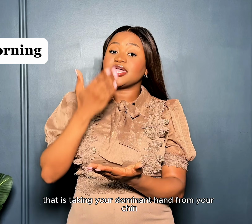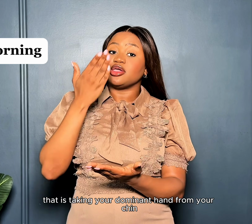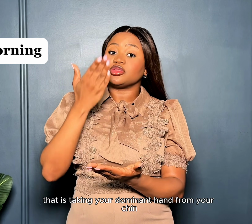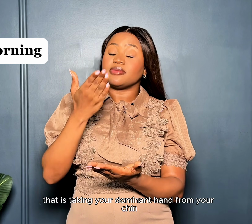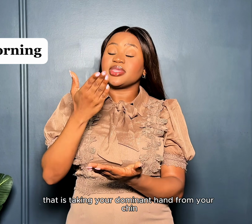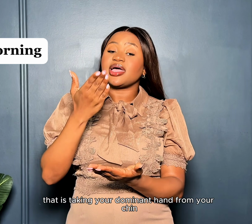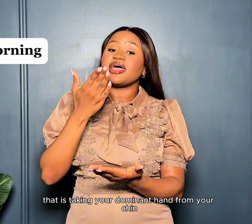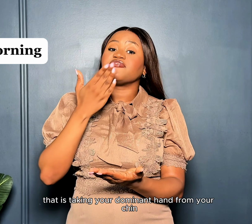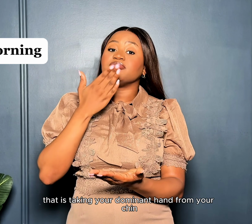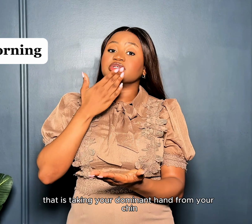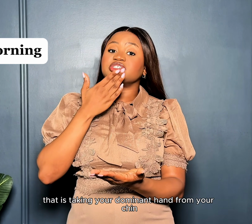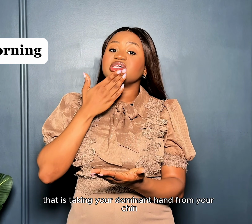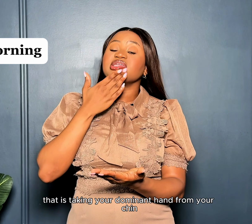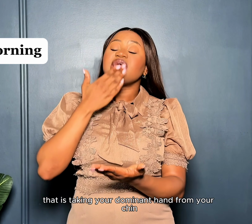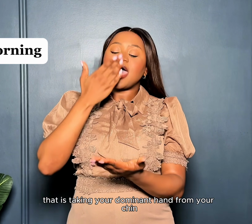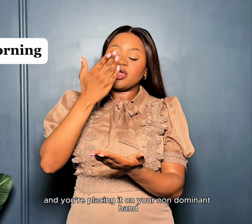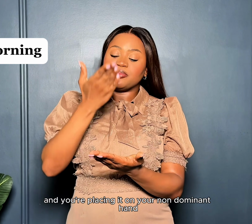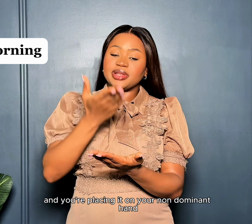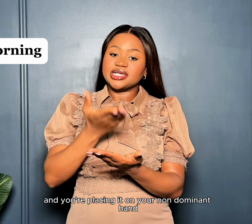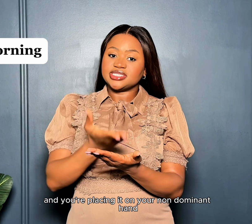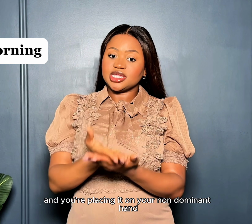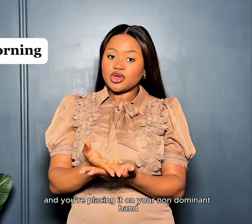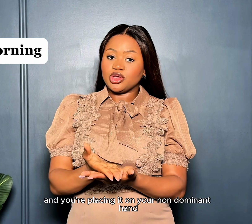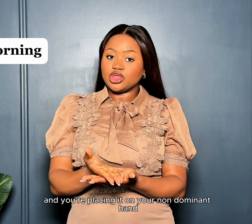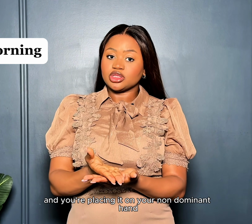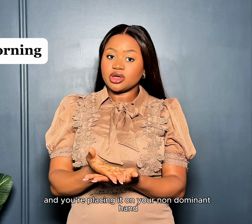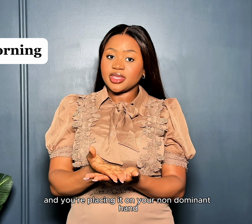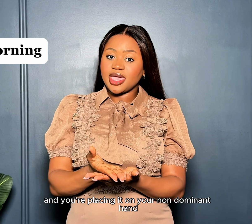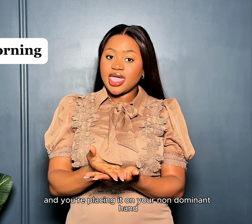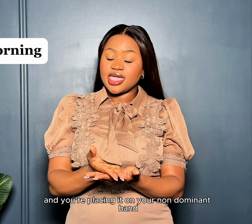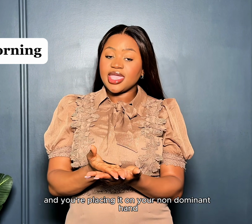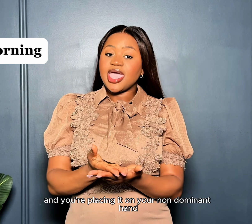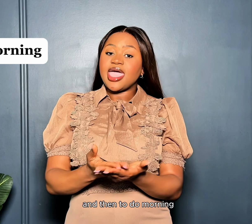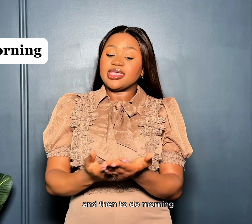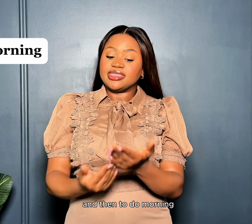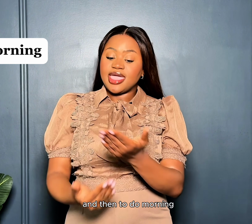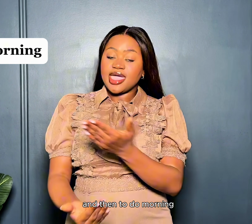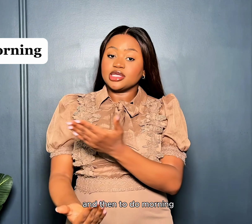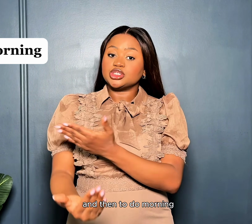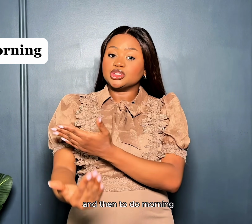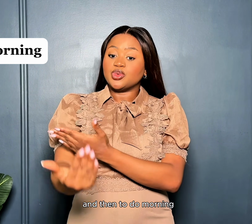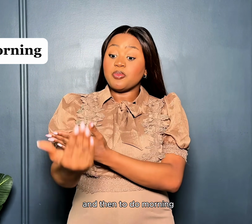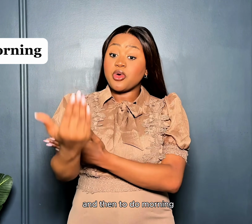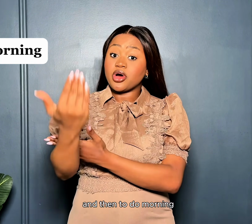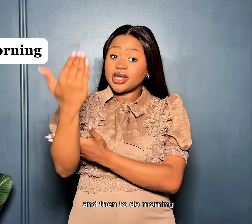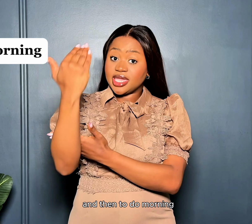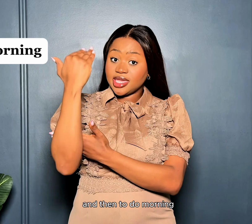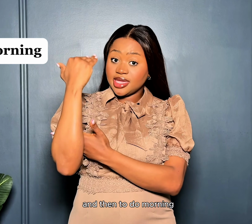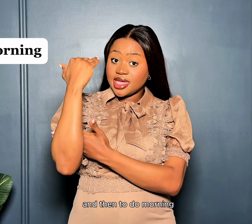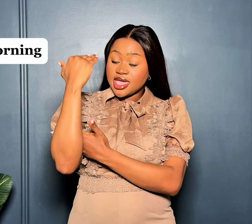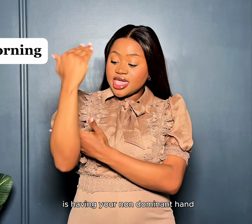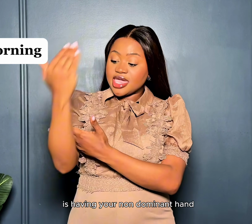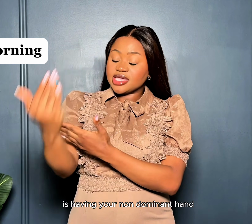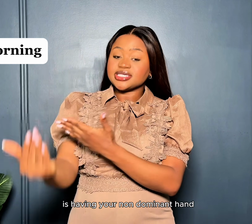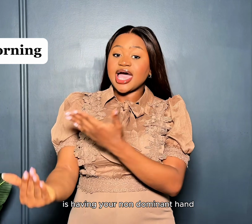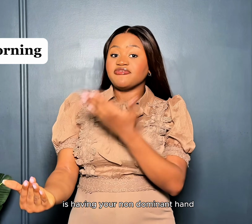your dominant hand from your chin and you placing it on your non-dominant hand. And then to do morning is having